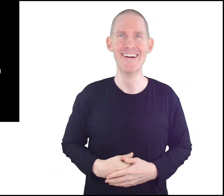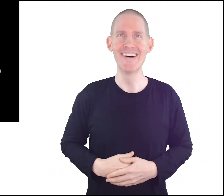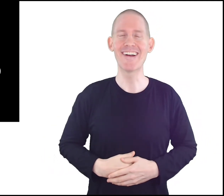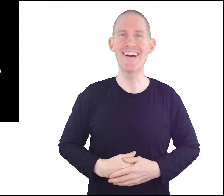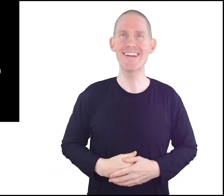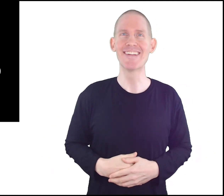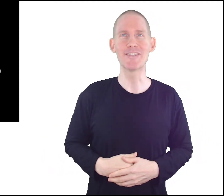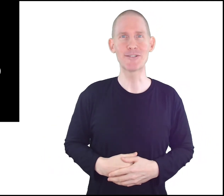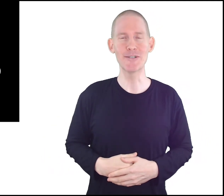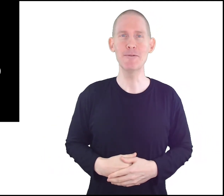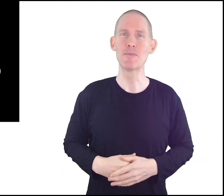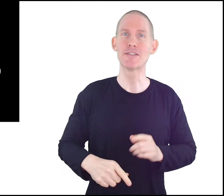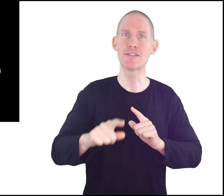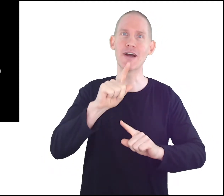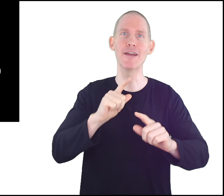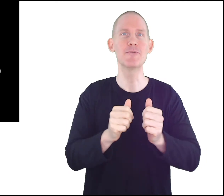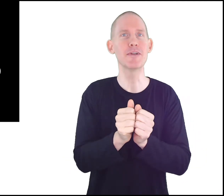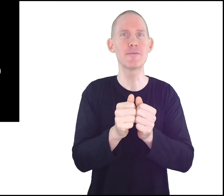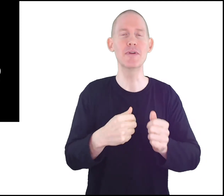All right, let's do it. Sign with me.